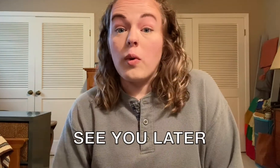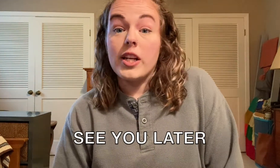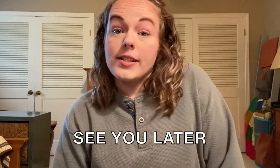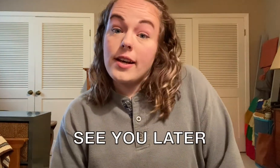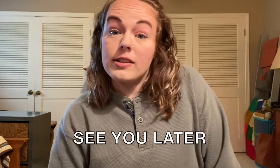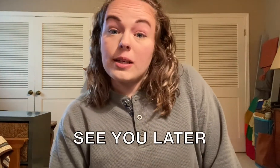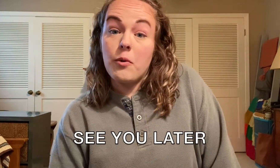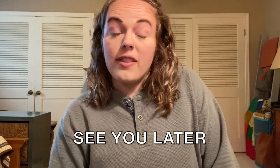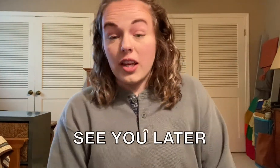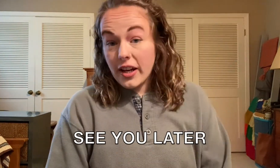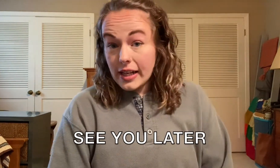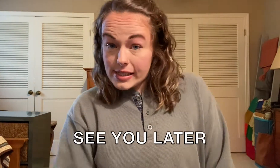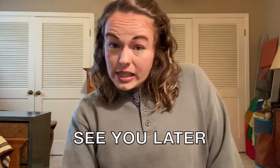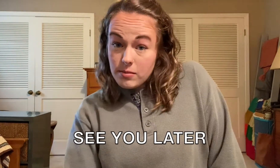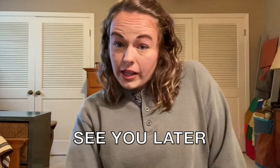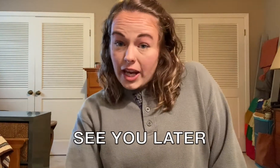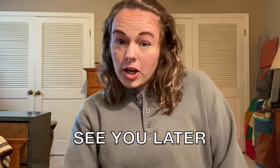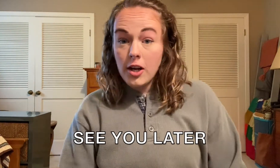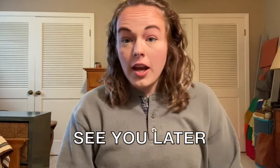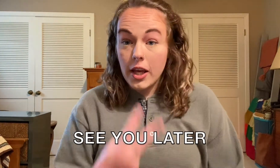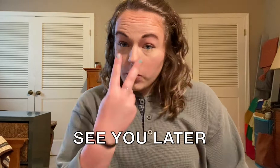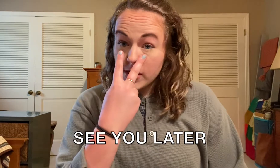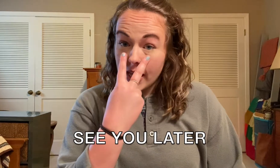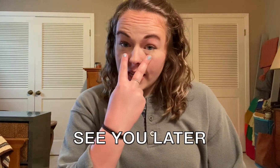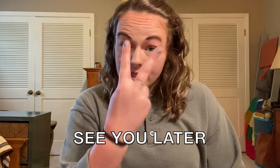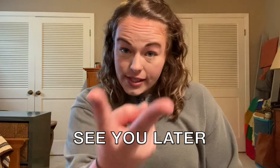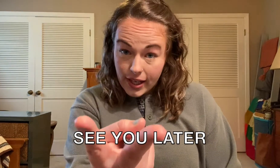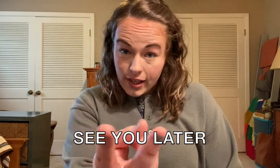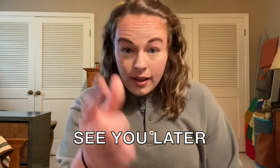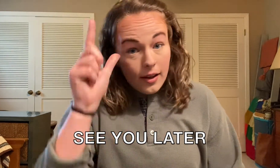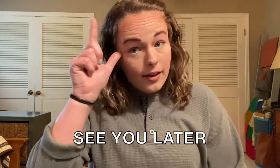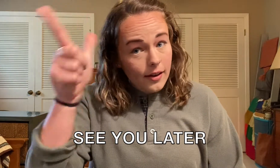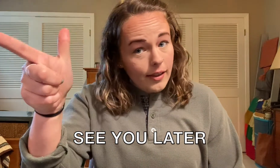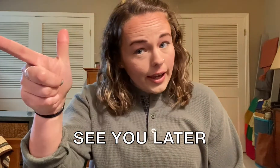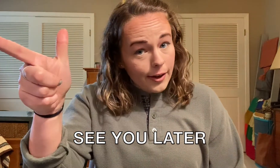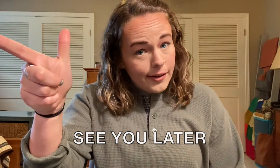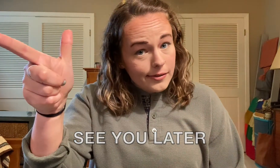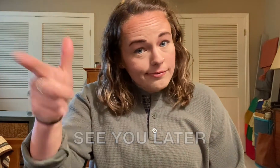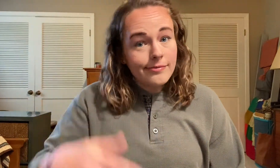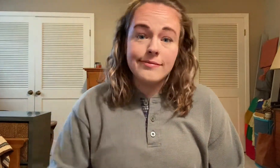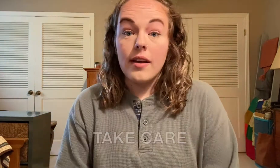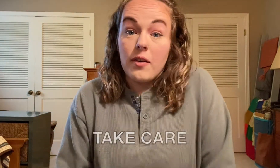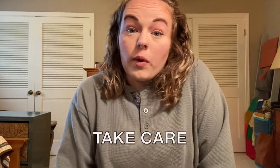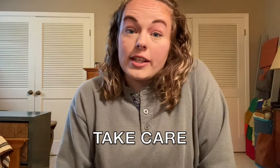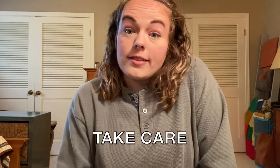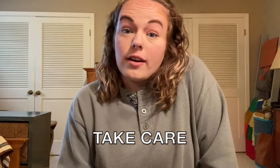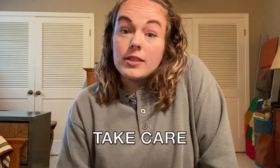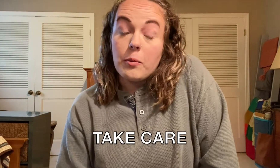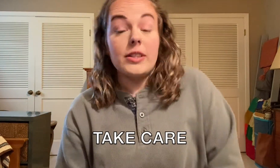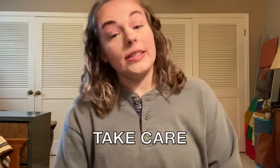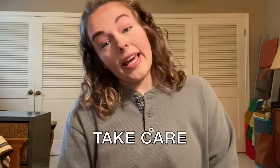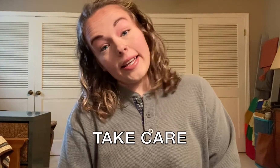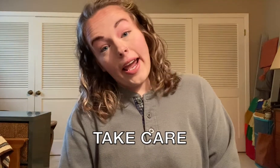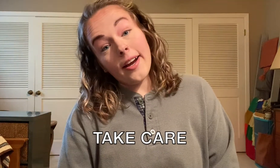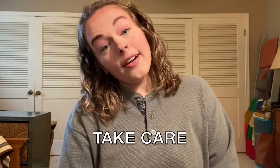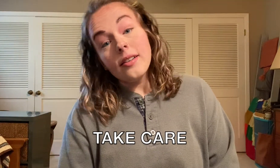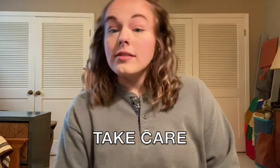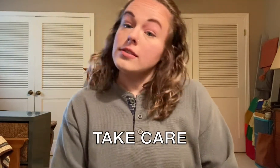wanted to tell someone that you're going to see them later, you would say see you later. If you wanted to tell someone to take care,